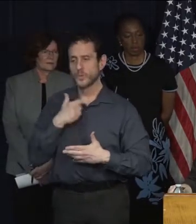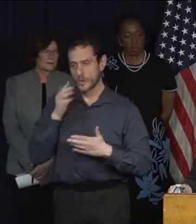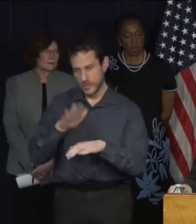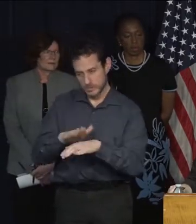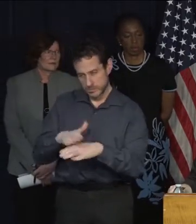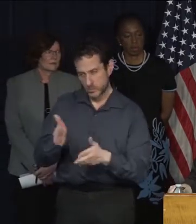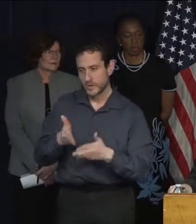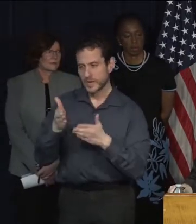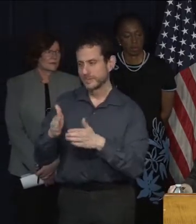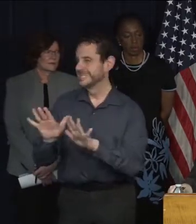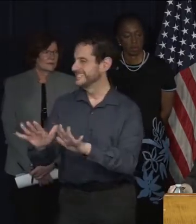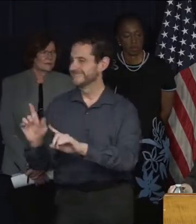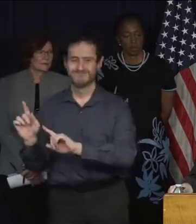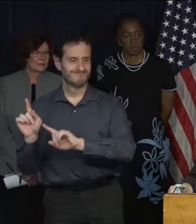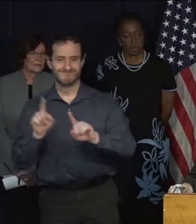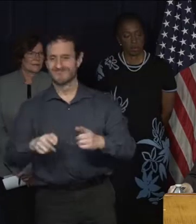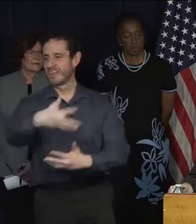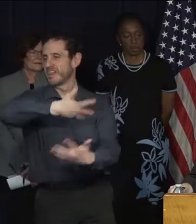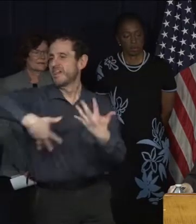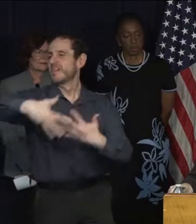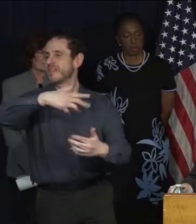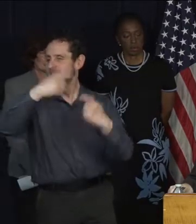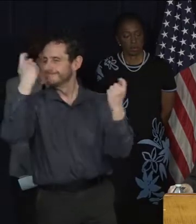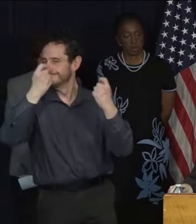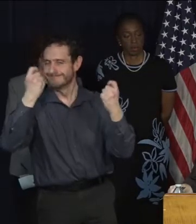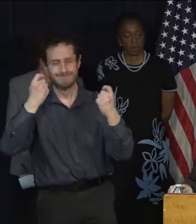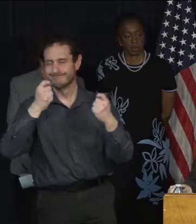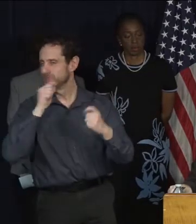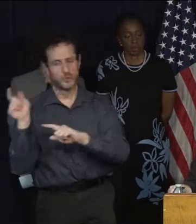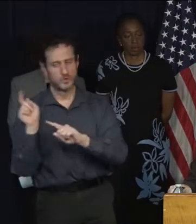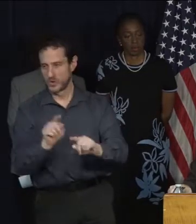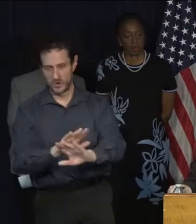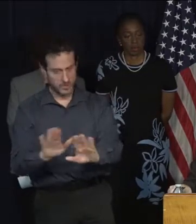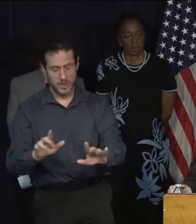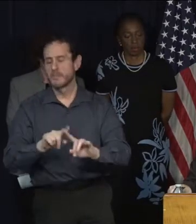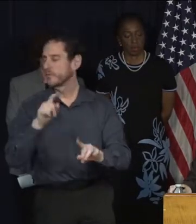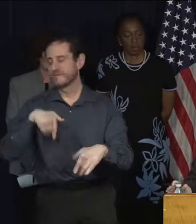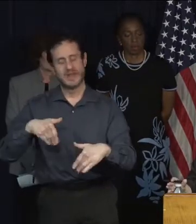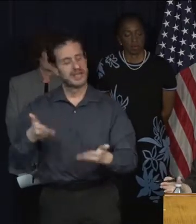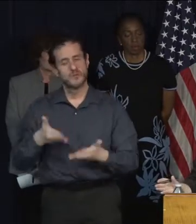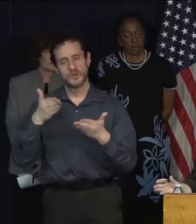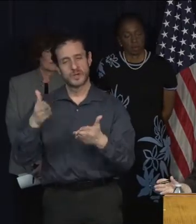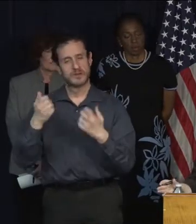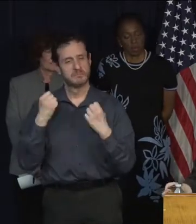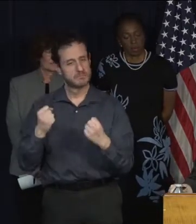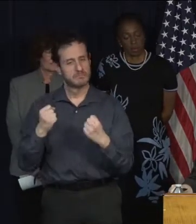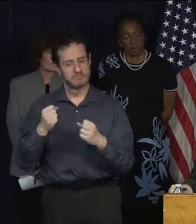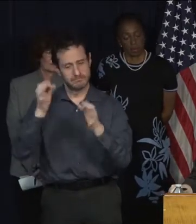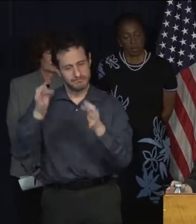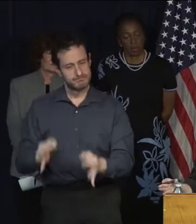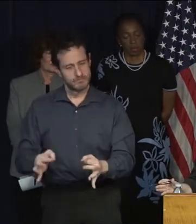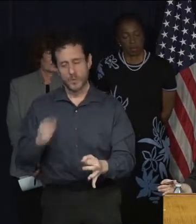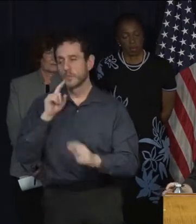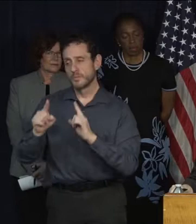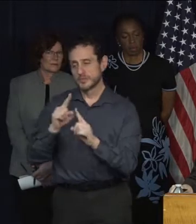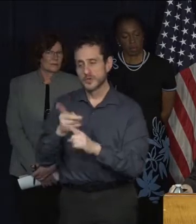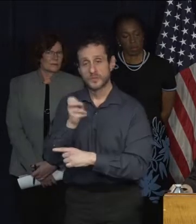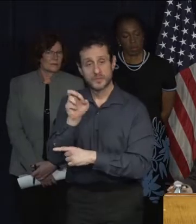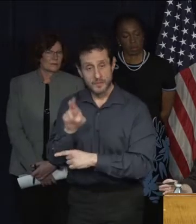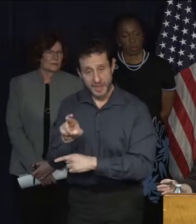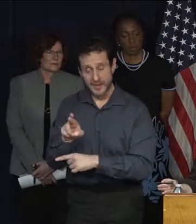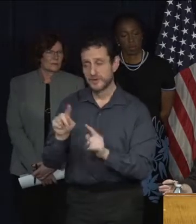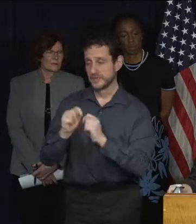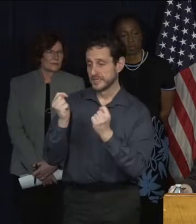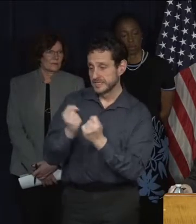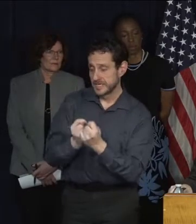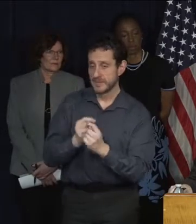recommending that they avoid large mass gatherings. But we have not made a recommendation at this point. We'll be talking with the mayor, the whole team, the